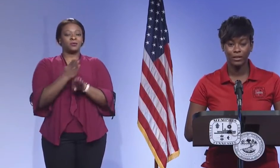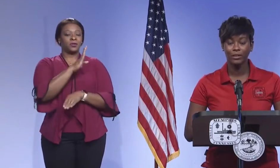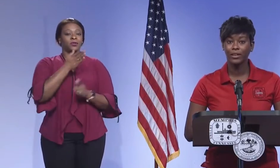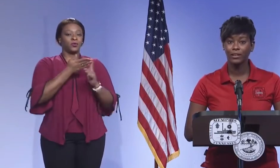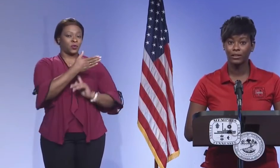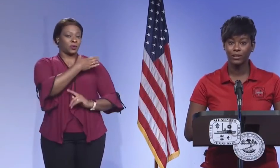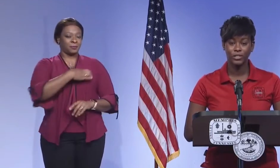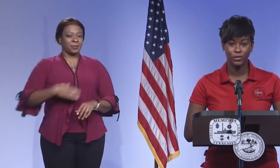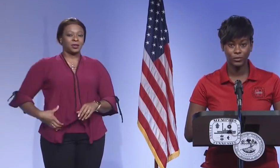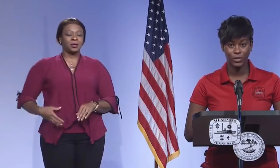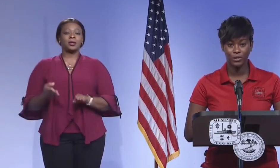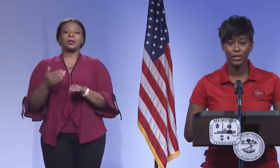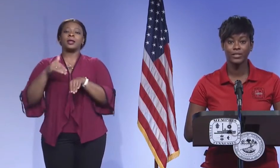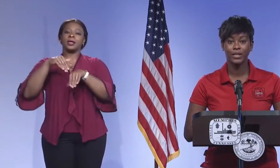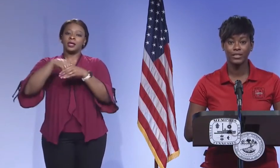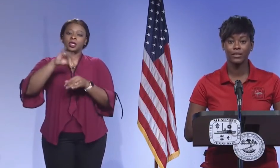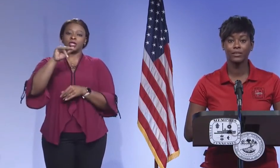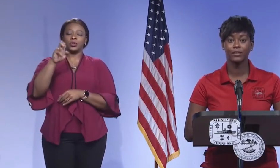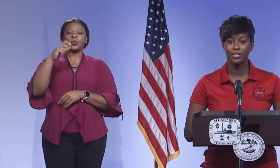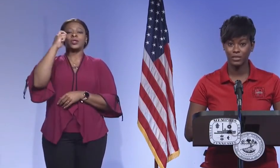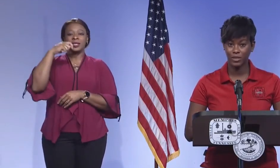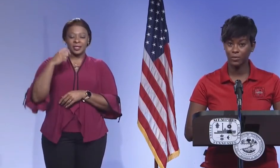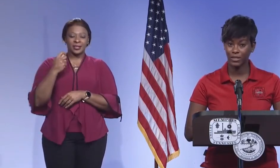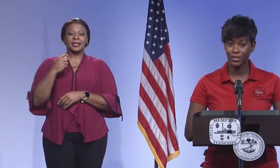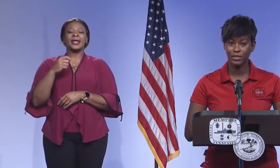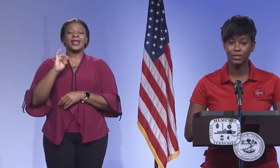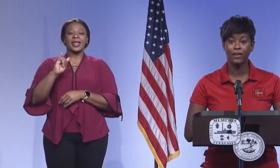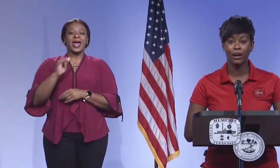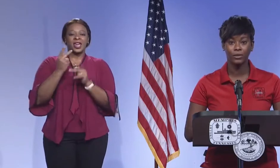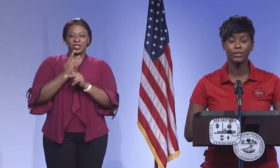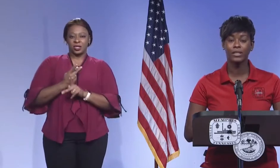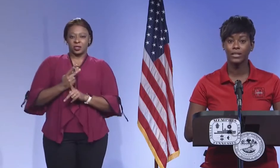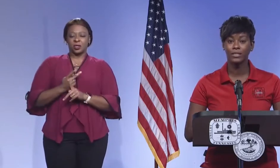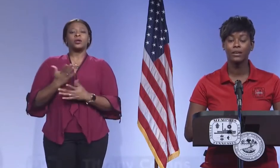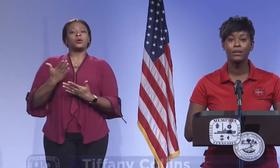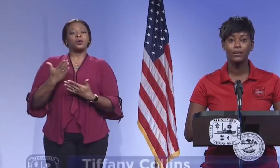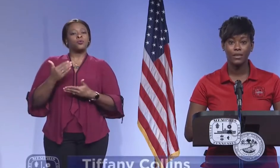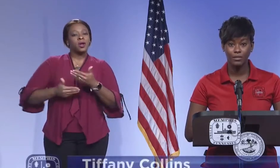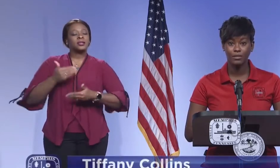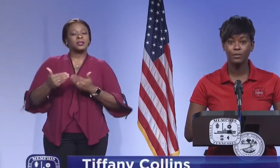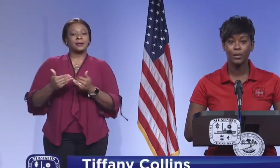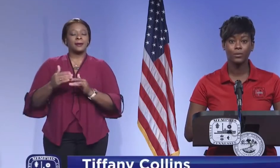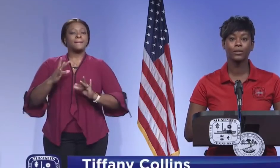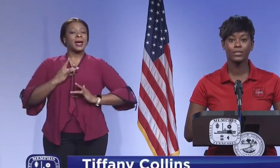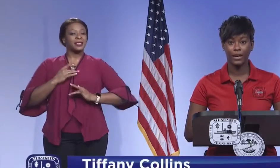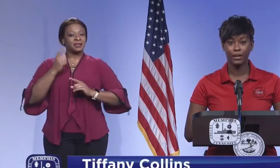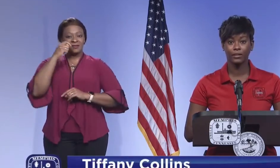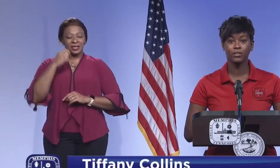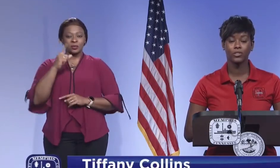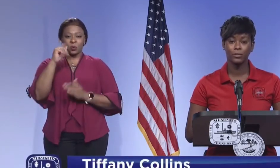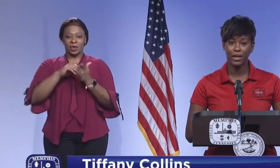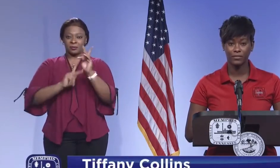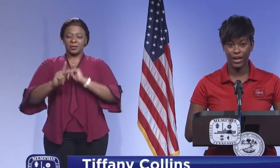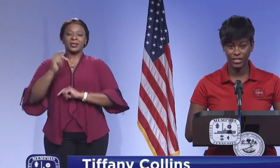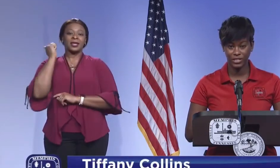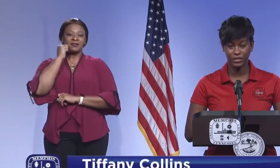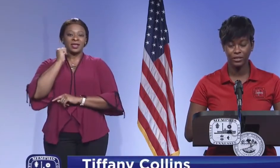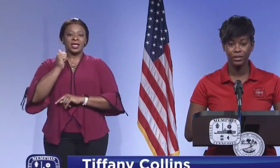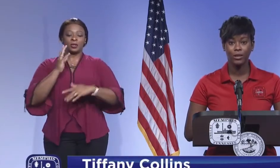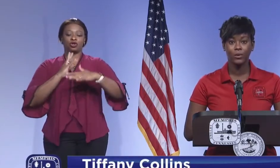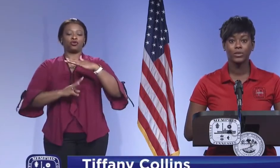mayor, in early June, we started testing the logistics process of how you could test thousands of people a day in a streamlined